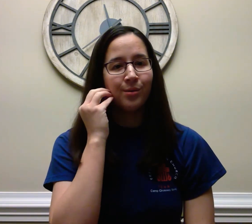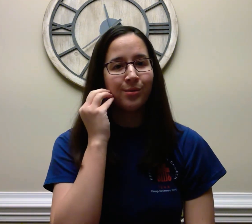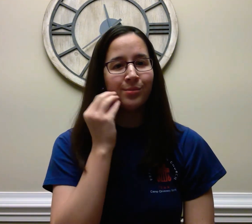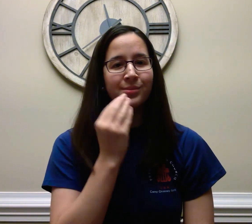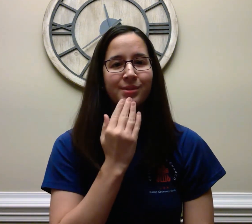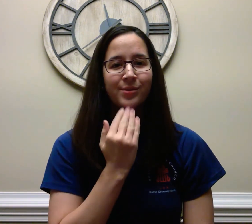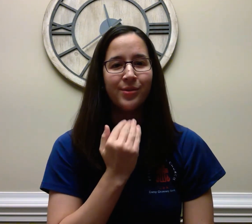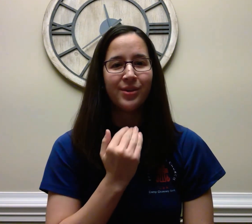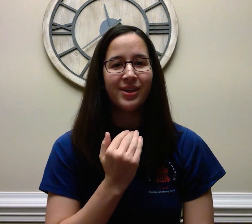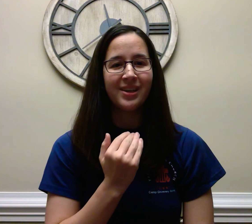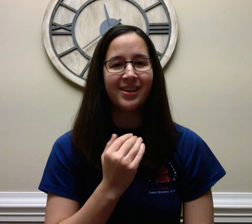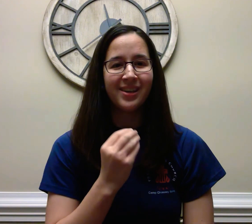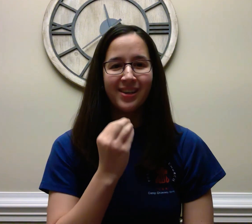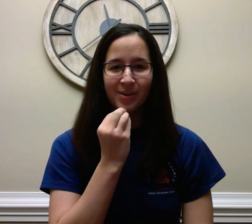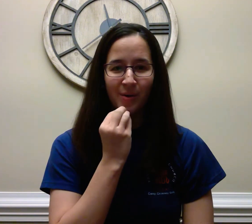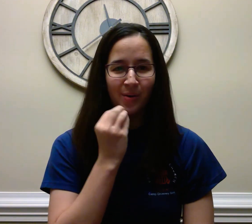home sweet